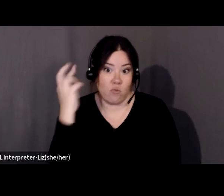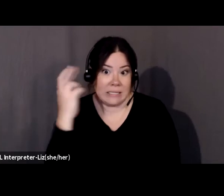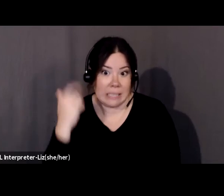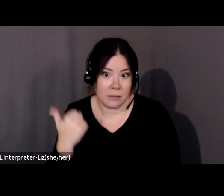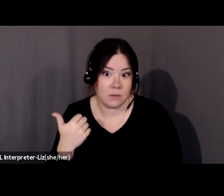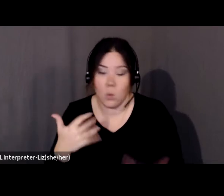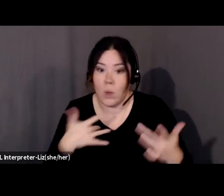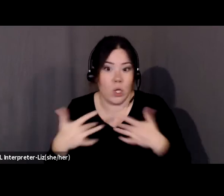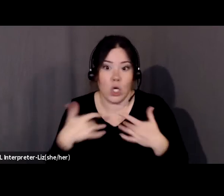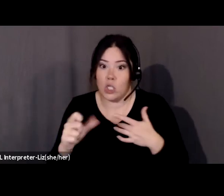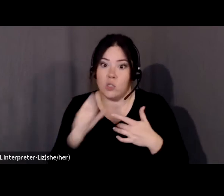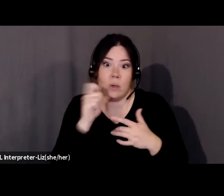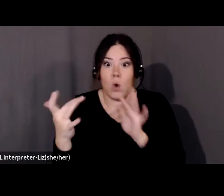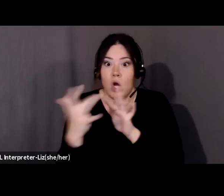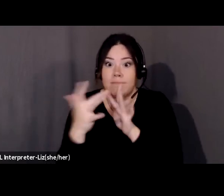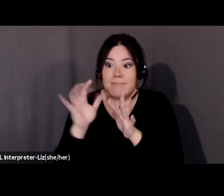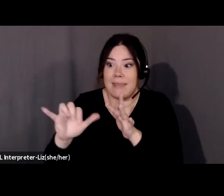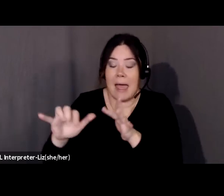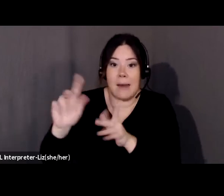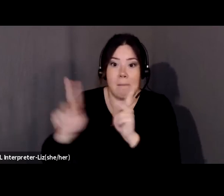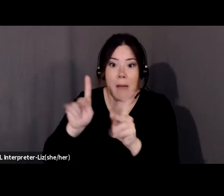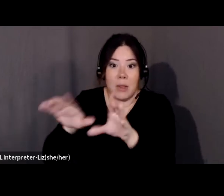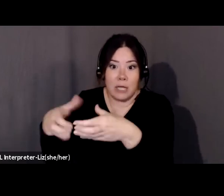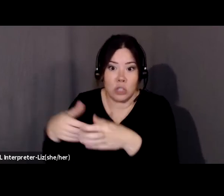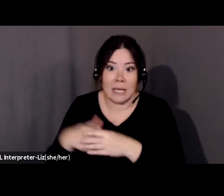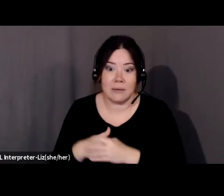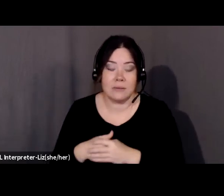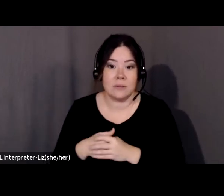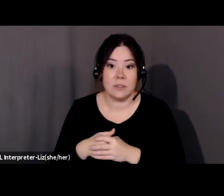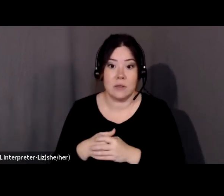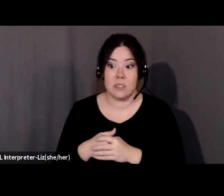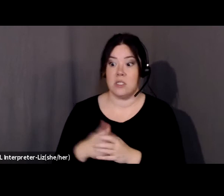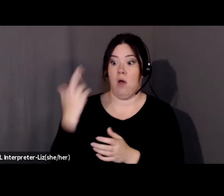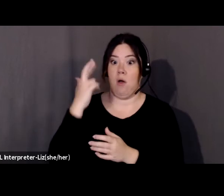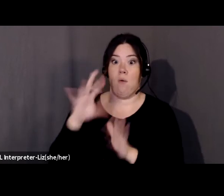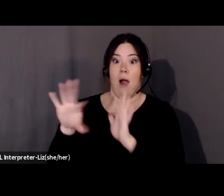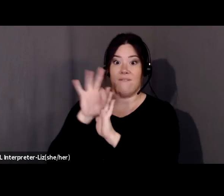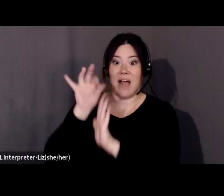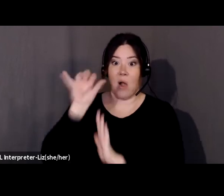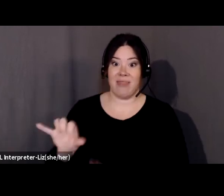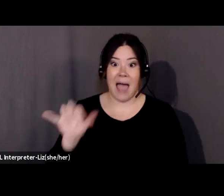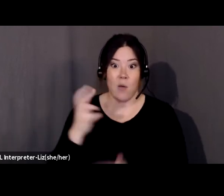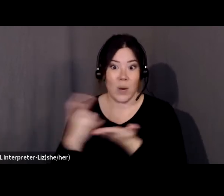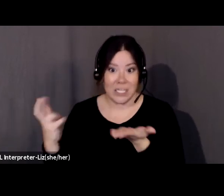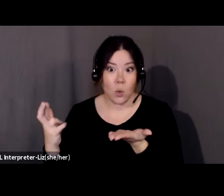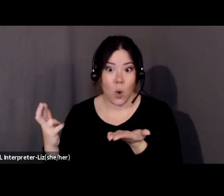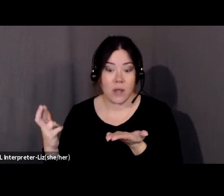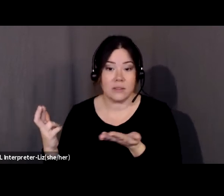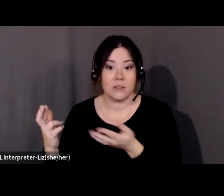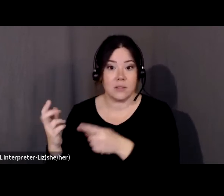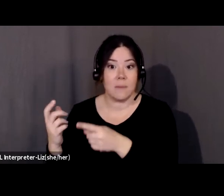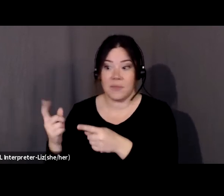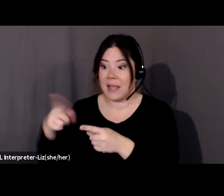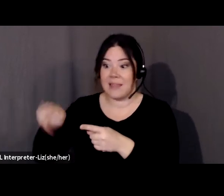weren't reaching that population. And because of that resource that we found in Whitfield, we have found out that they serve